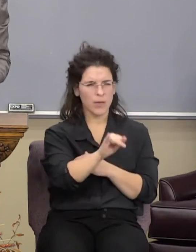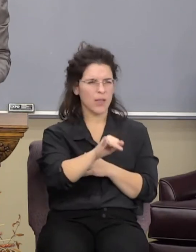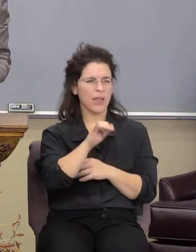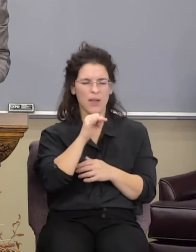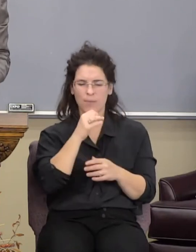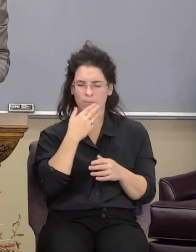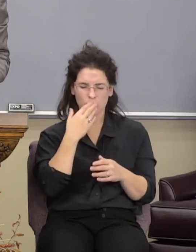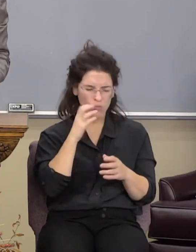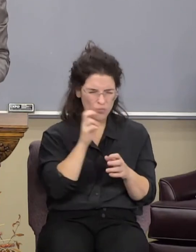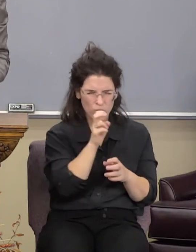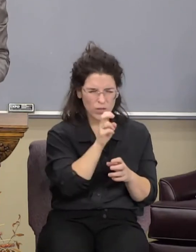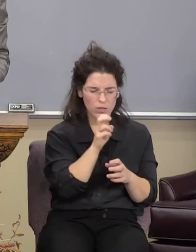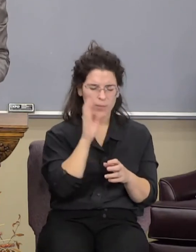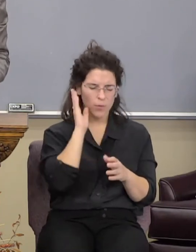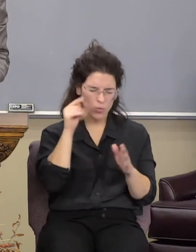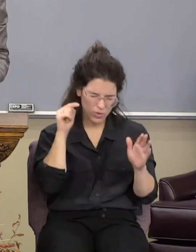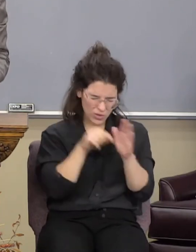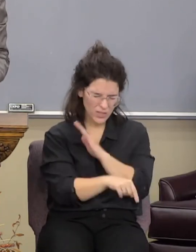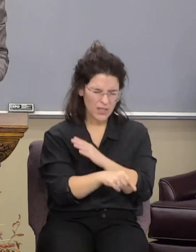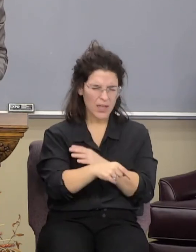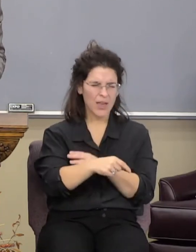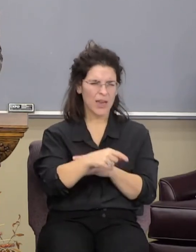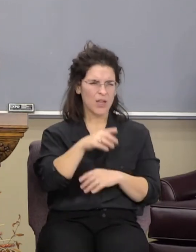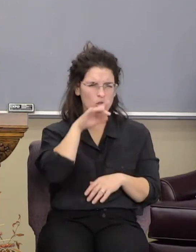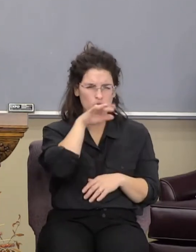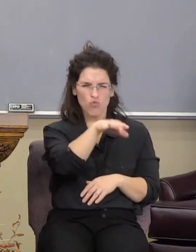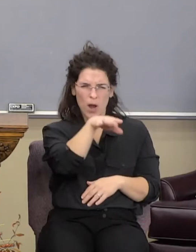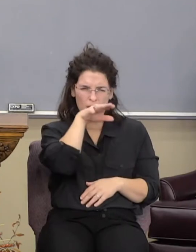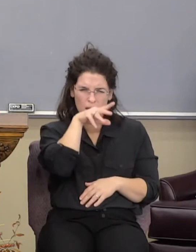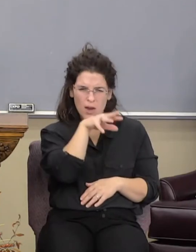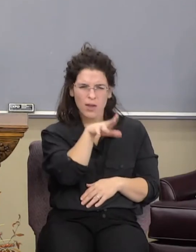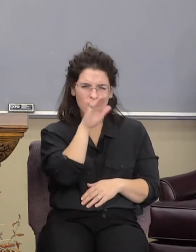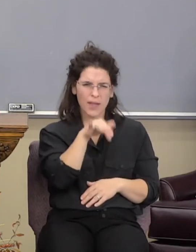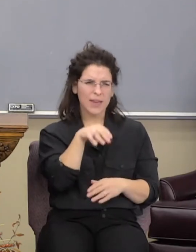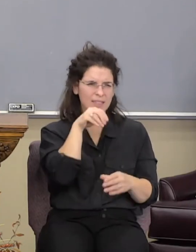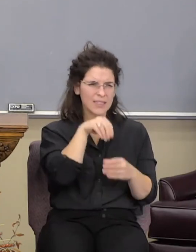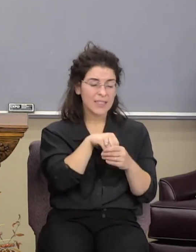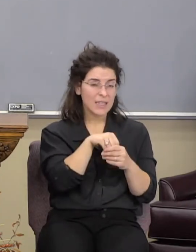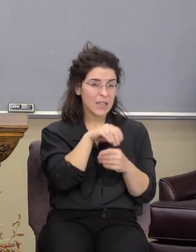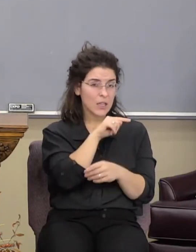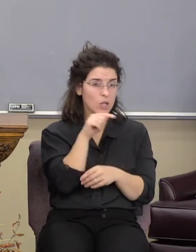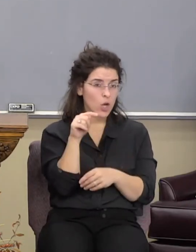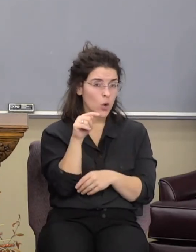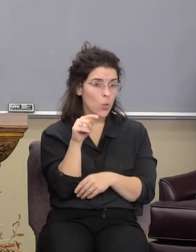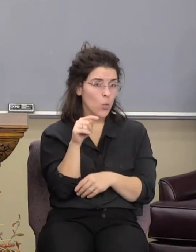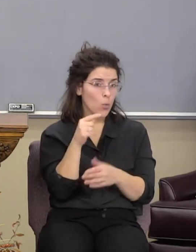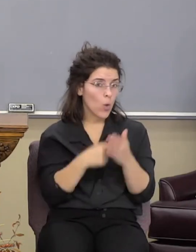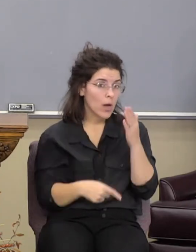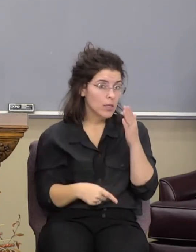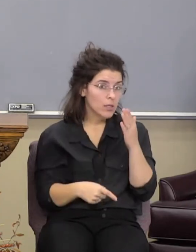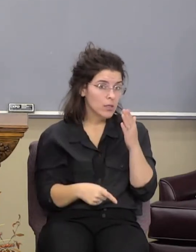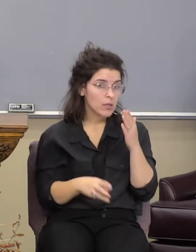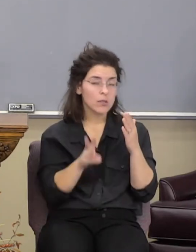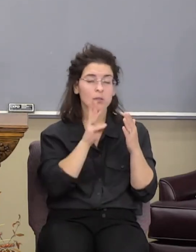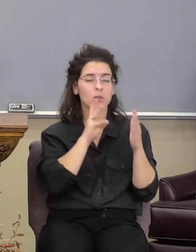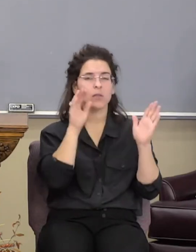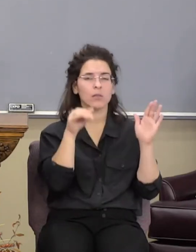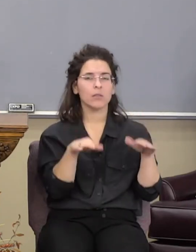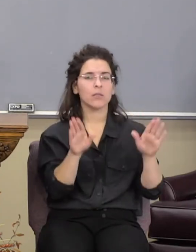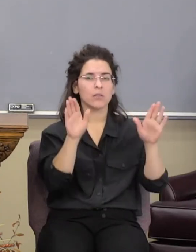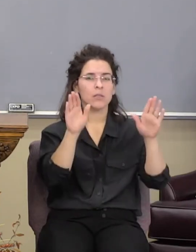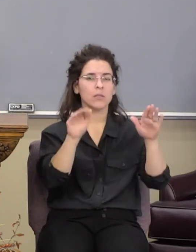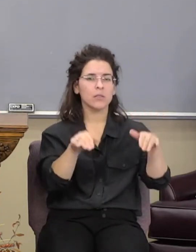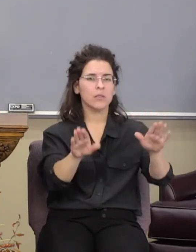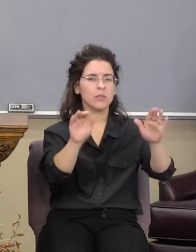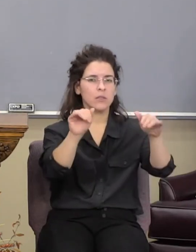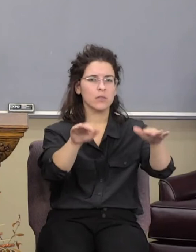serpent, and he shall slay the dragon that is in the what? The sea. That's